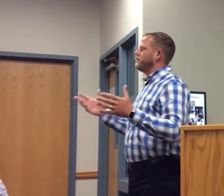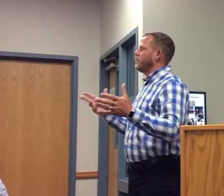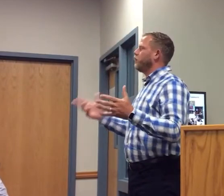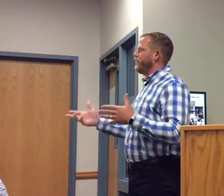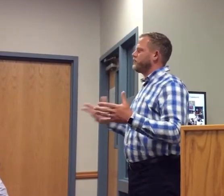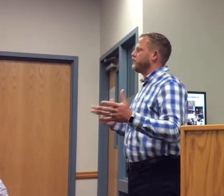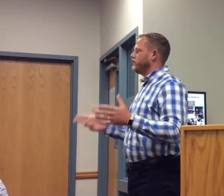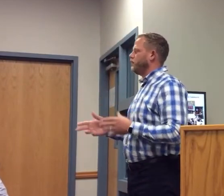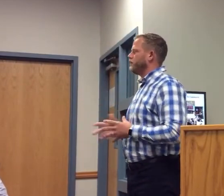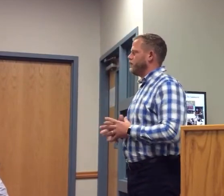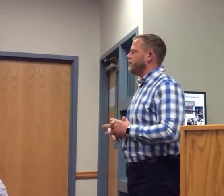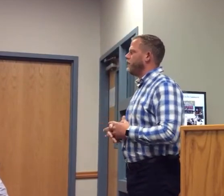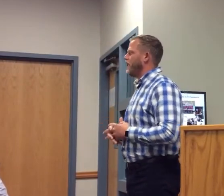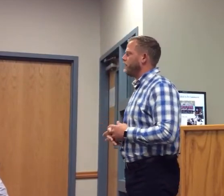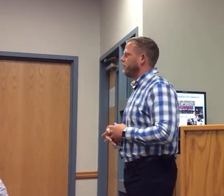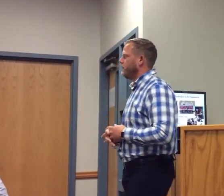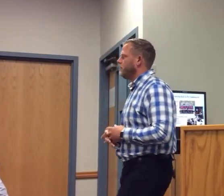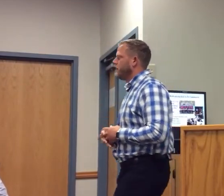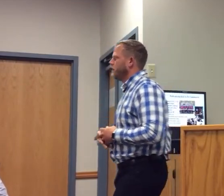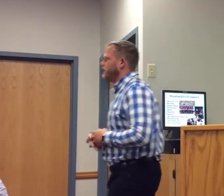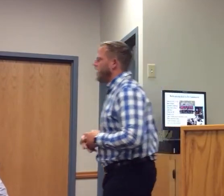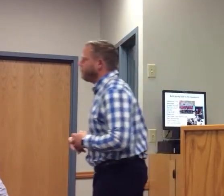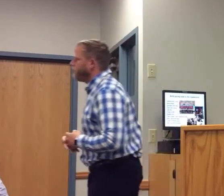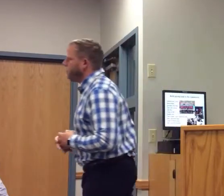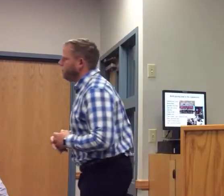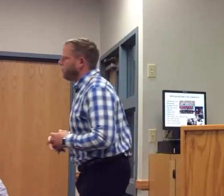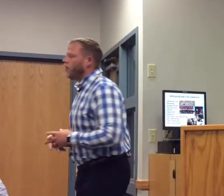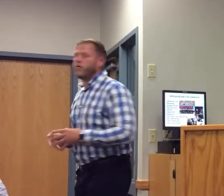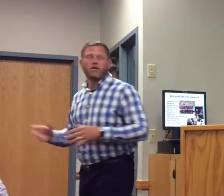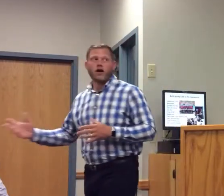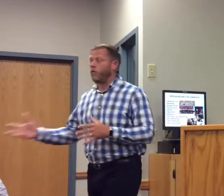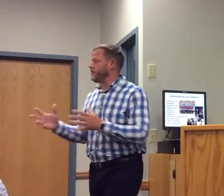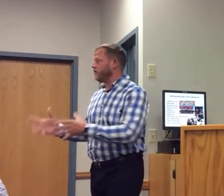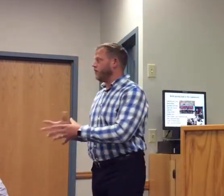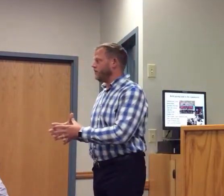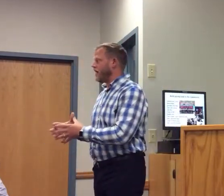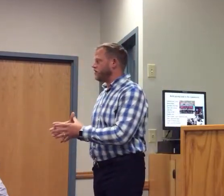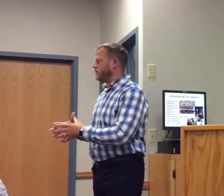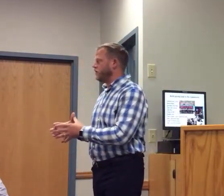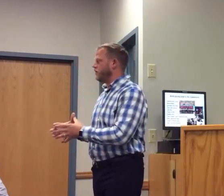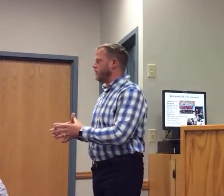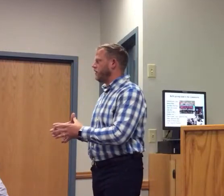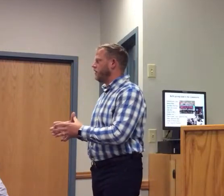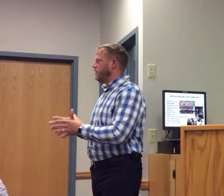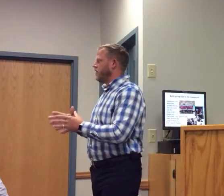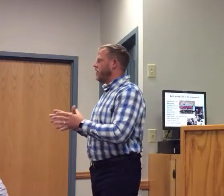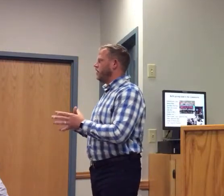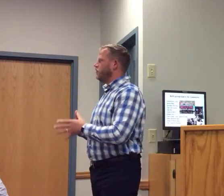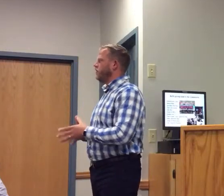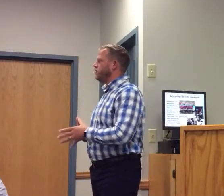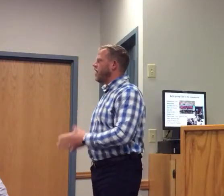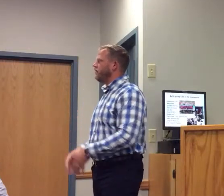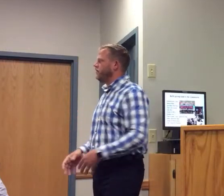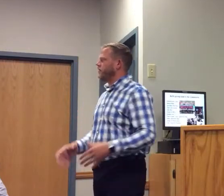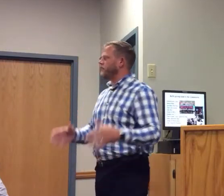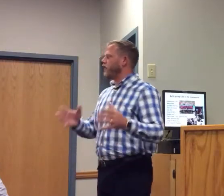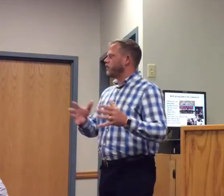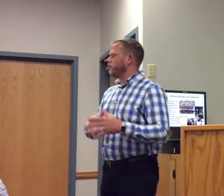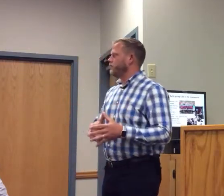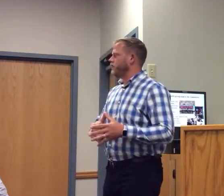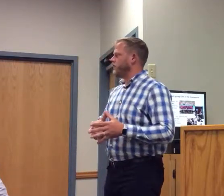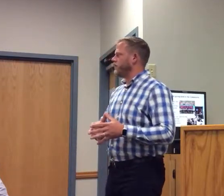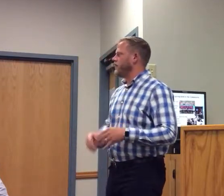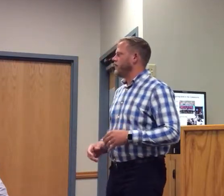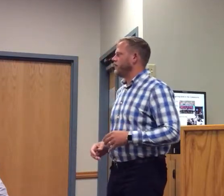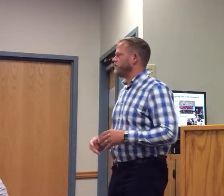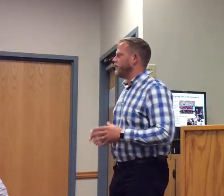specific groups. It's our winter groups that do that. Okay. Yeah. So our winter groups actually do the toy drive, and then our fall